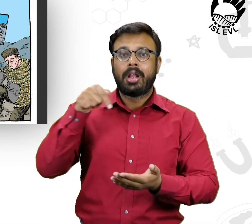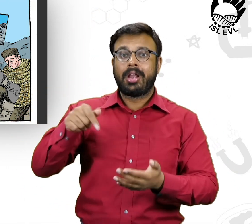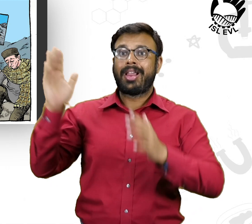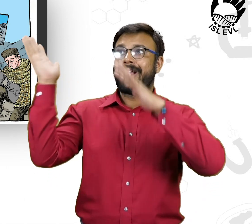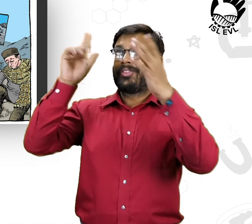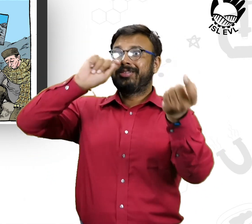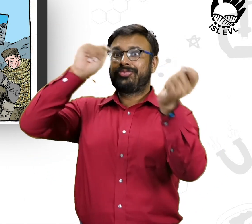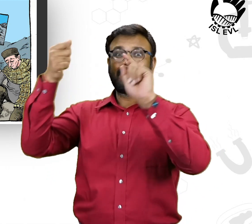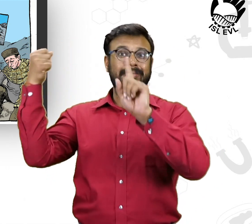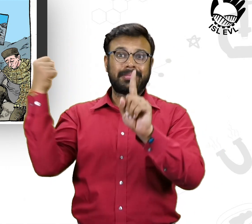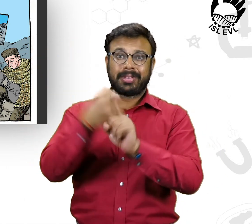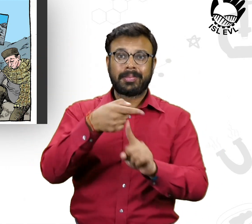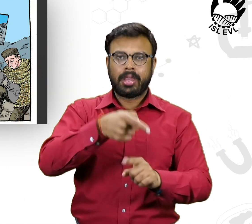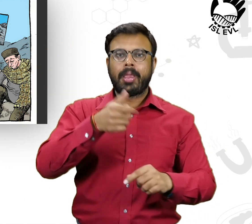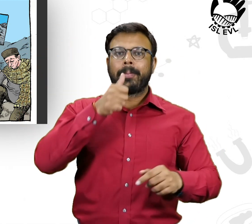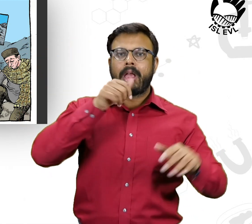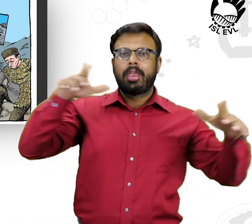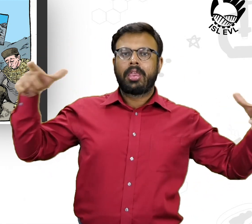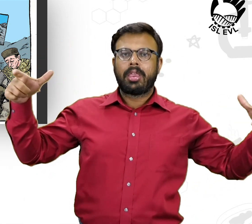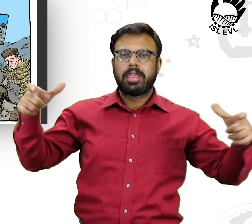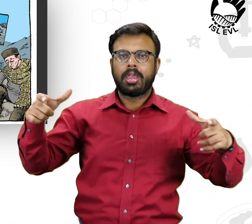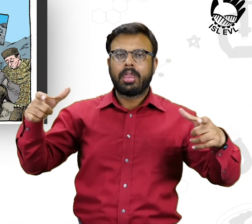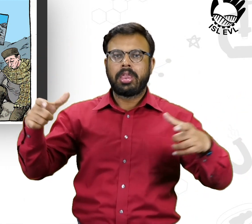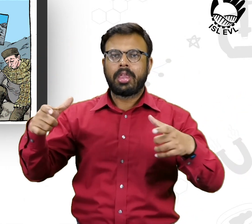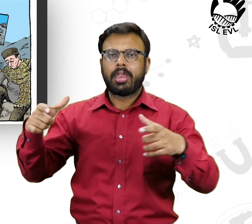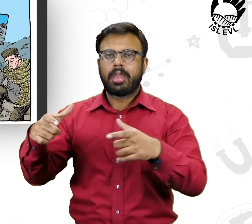People are facing water scarcity.